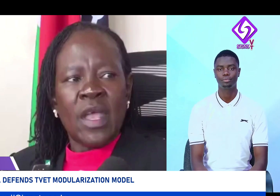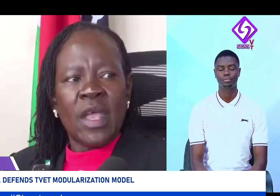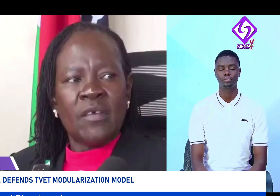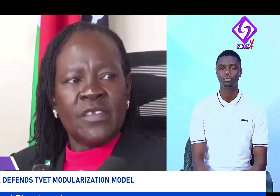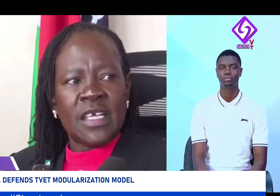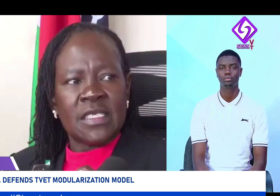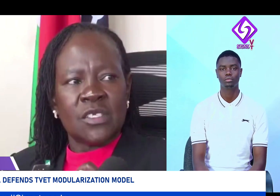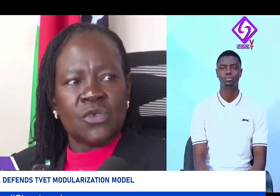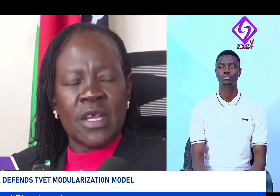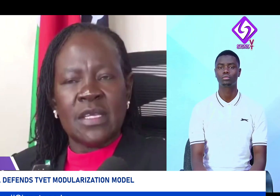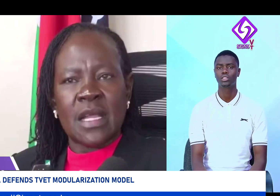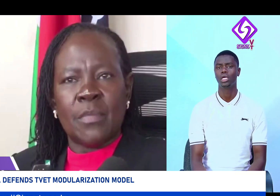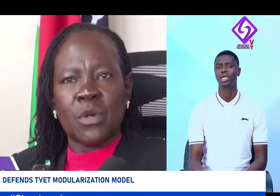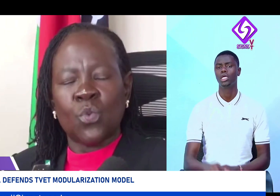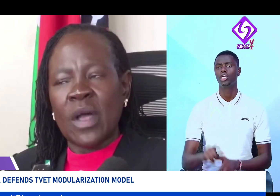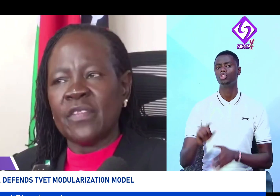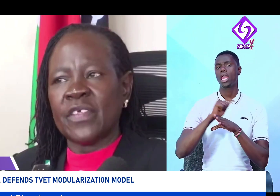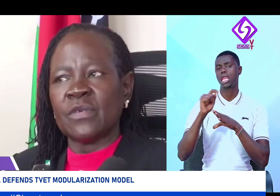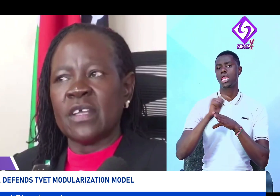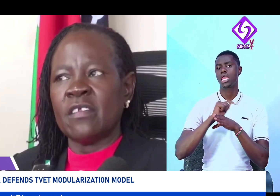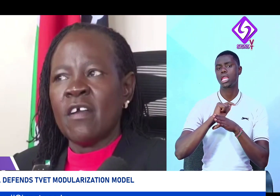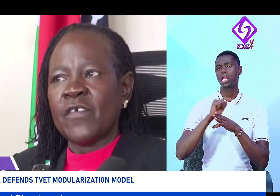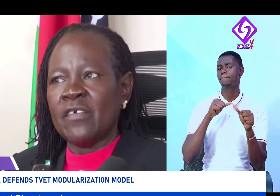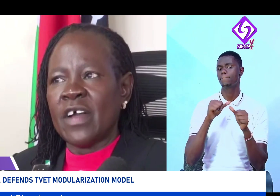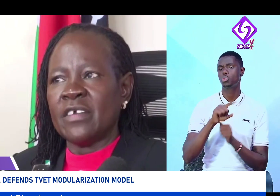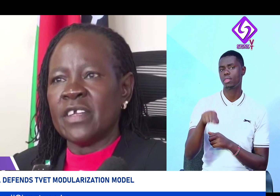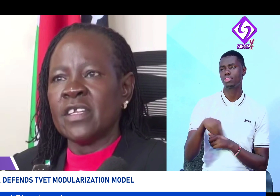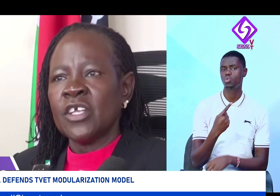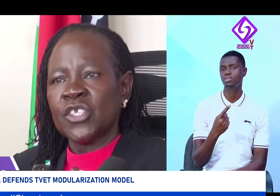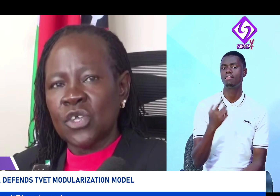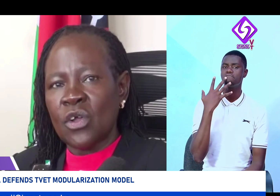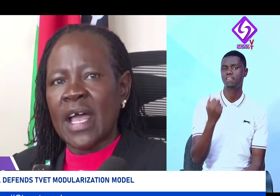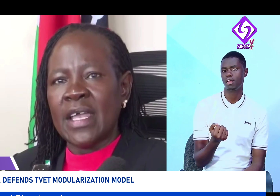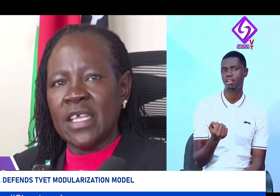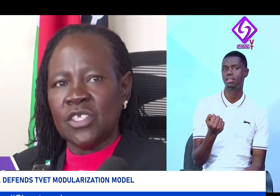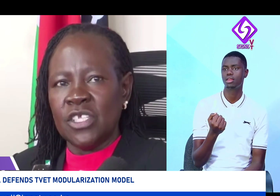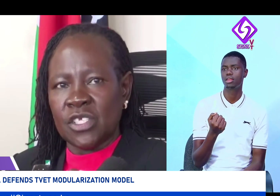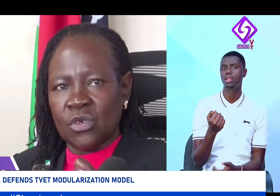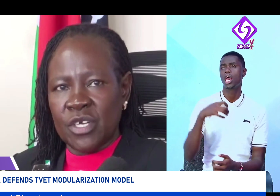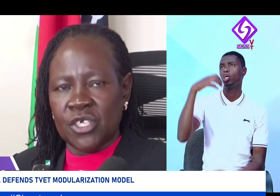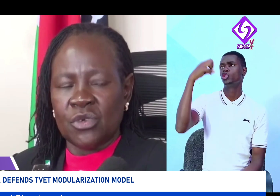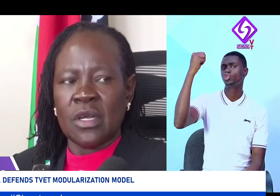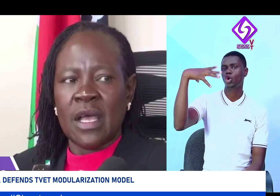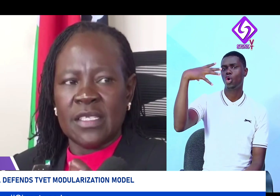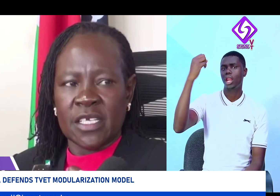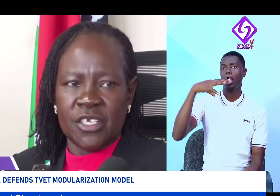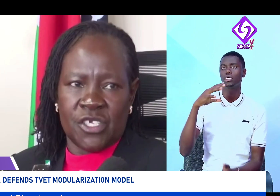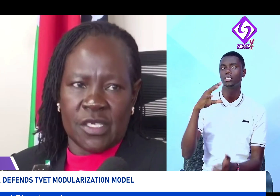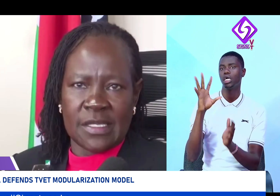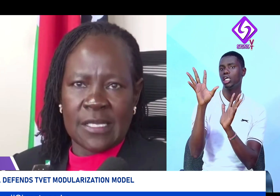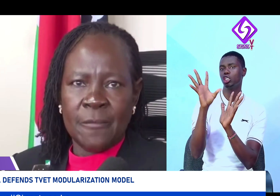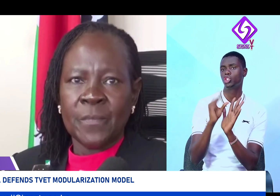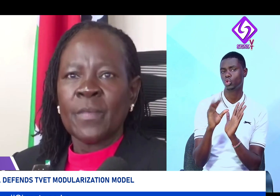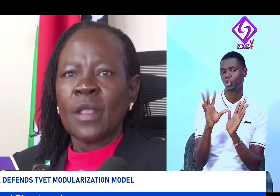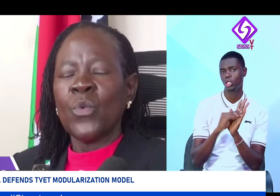We have just trained about 1,500 solar installation technicians. We